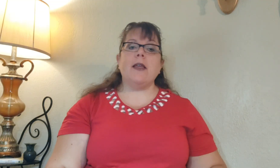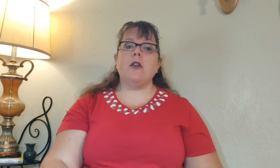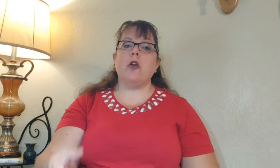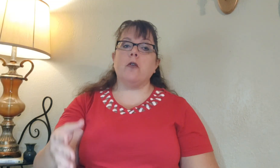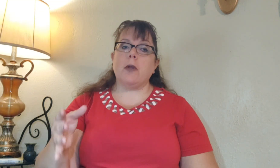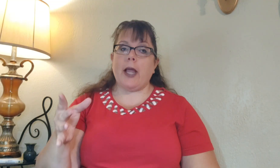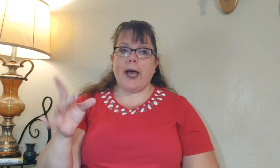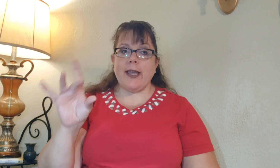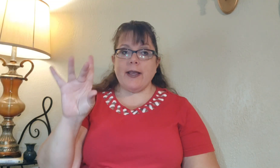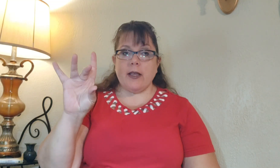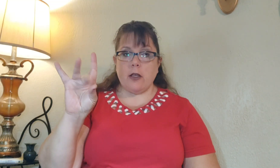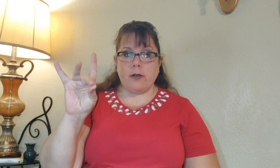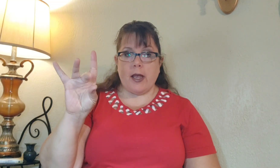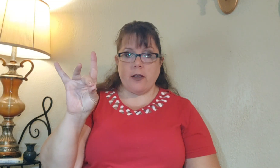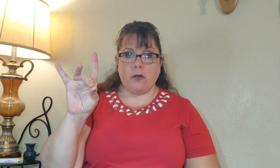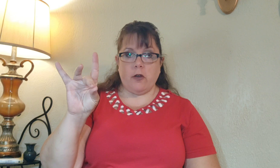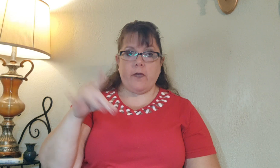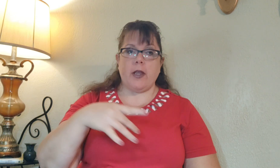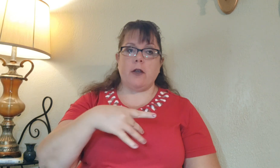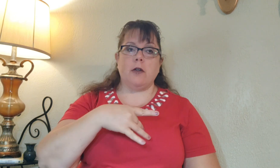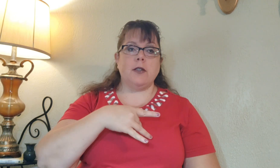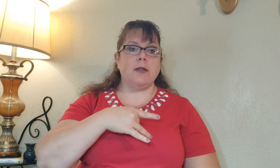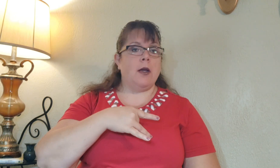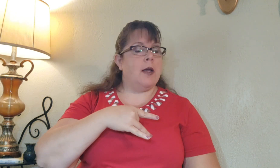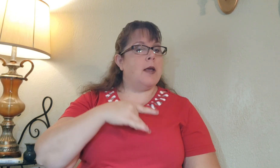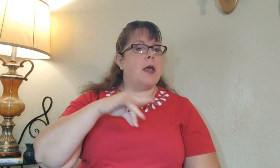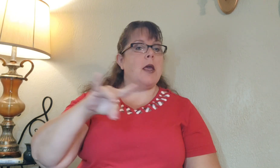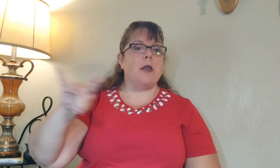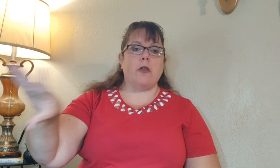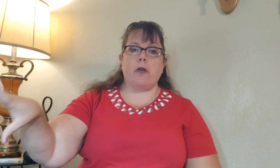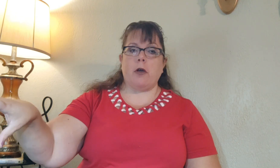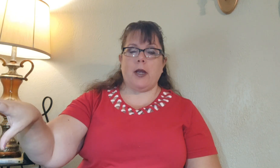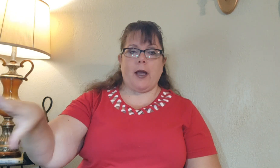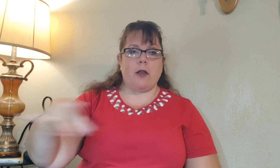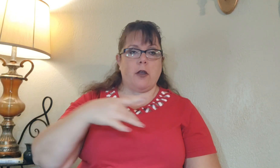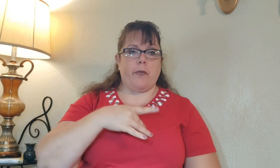Then don't like. You take your 2 fingers and you throw it out. You